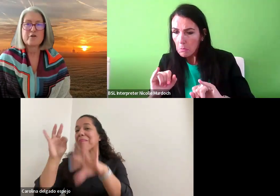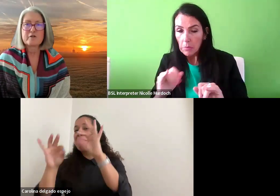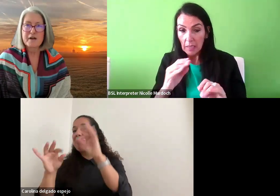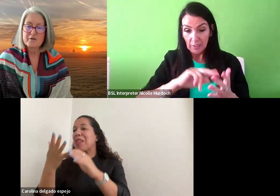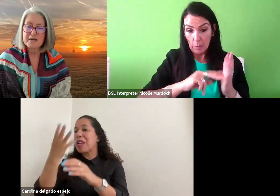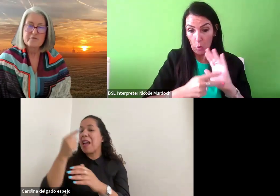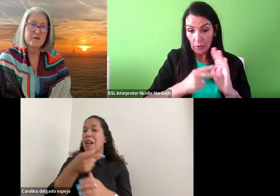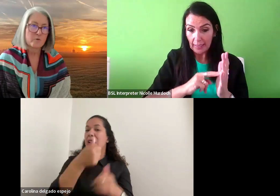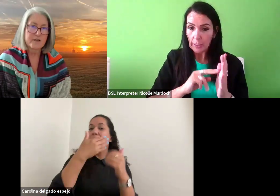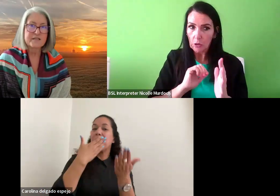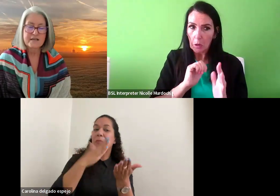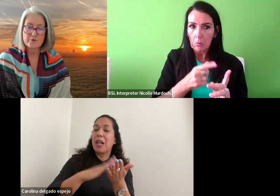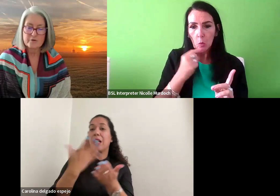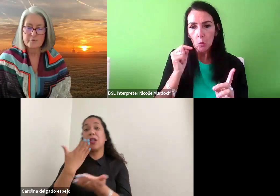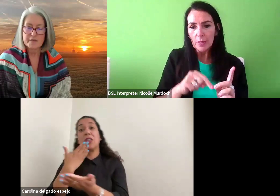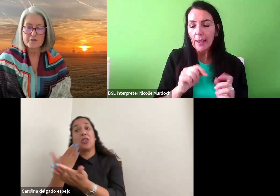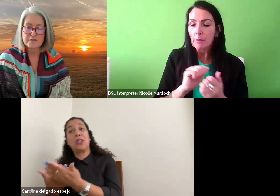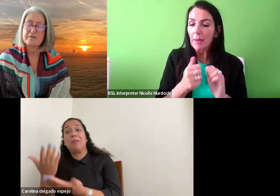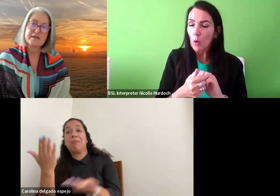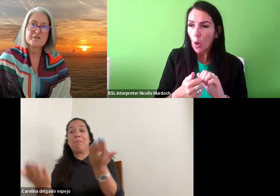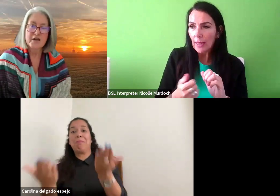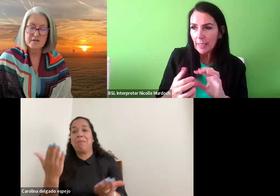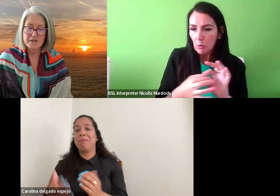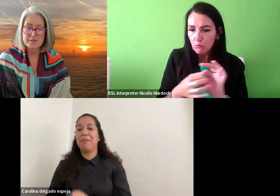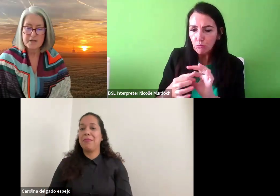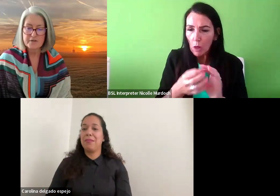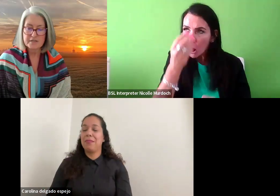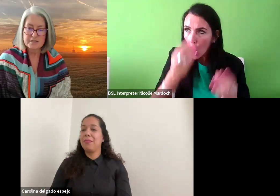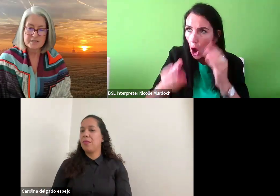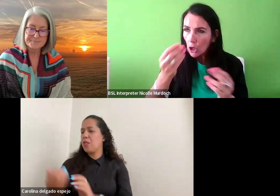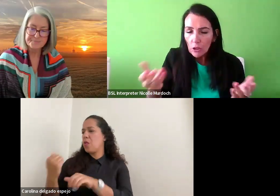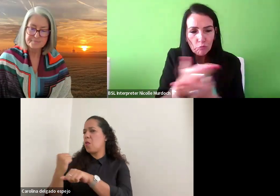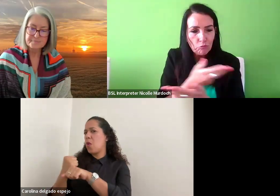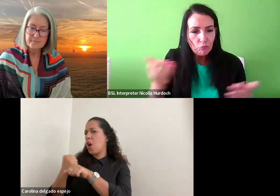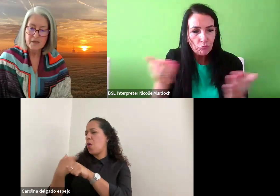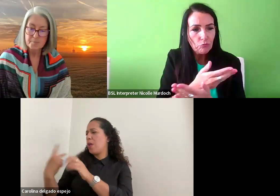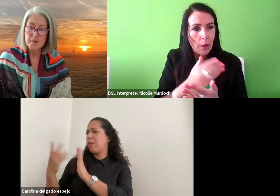put a framework around that where colleagues can learn from each other and exchange their experiences.